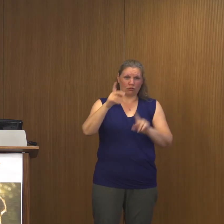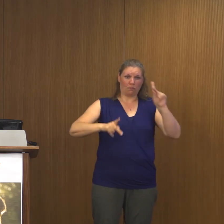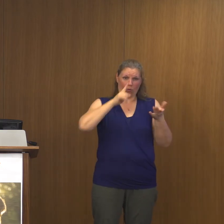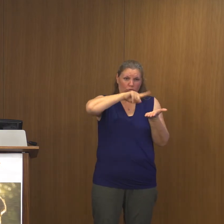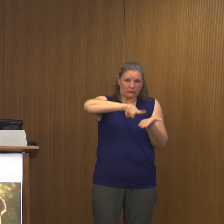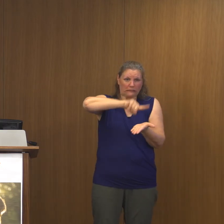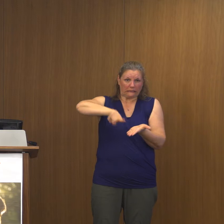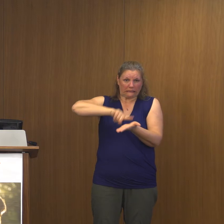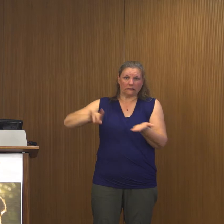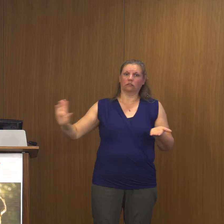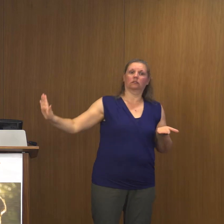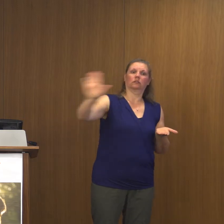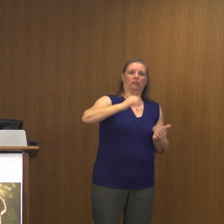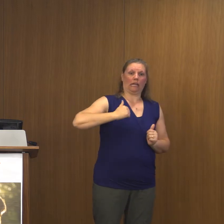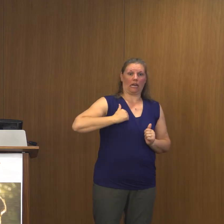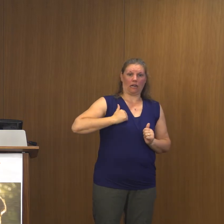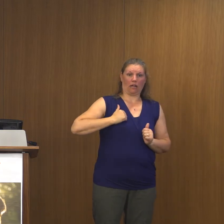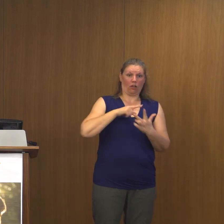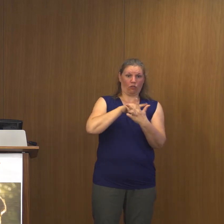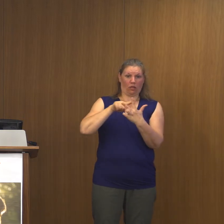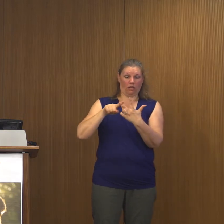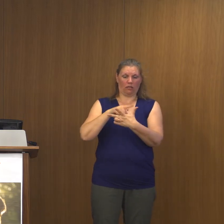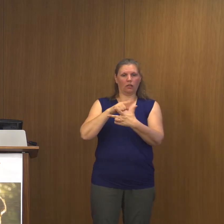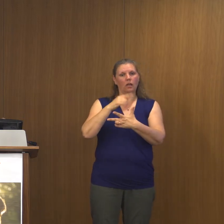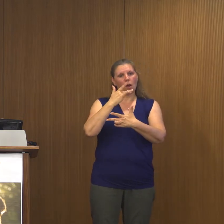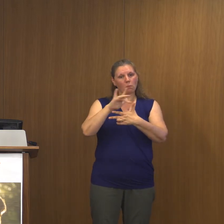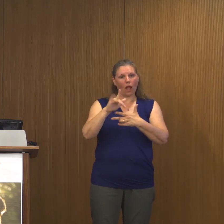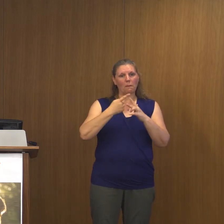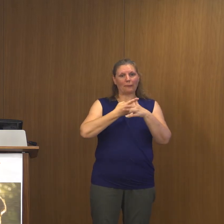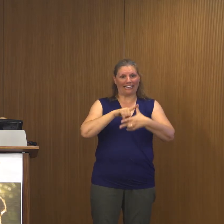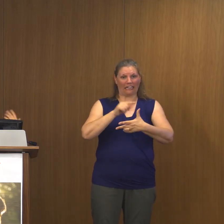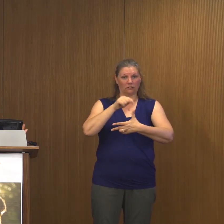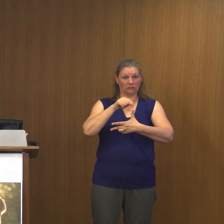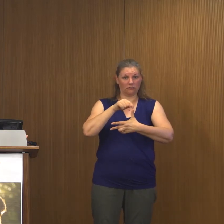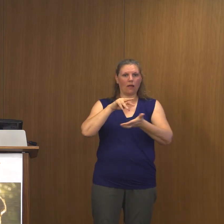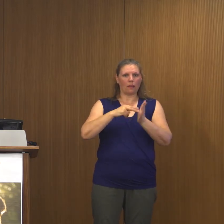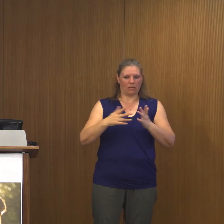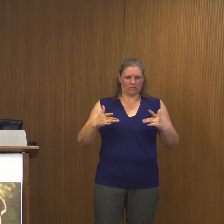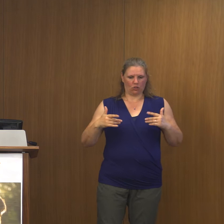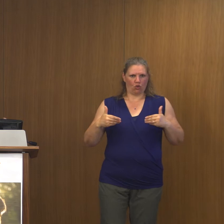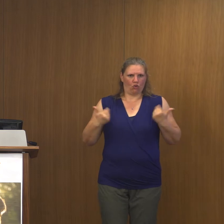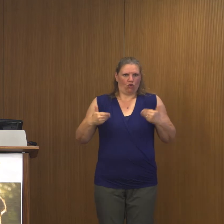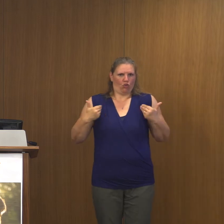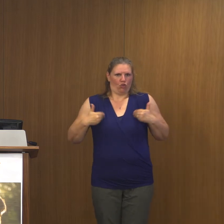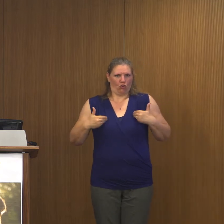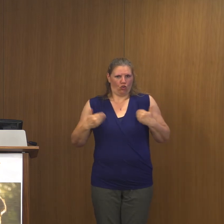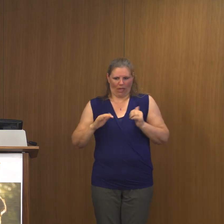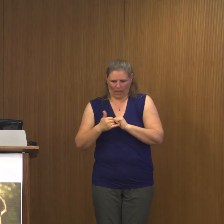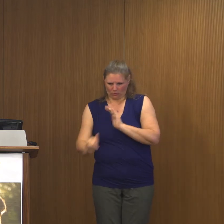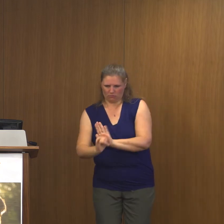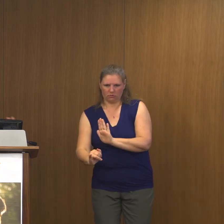Canada who work on these 3 areas: right beginnings, which is about what we can do early, right, to